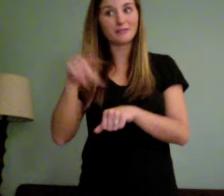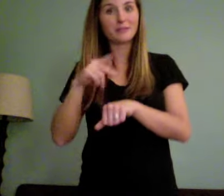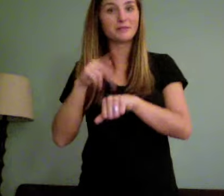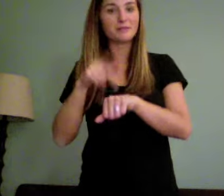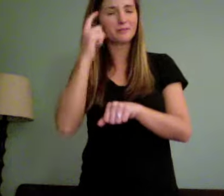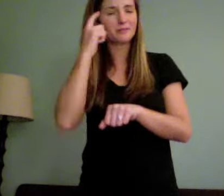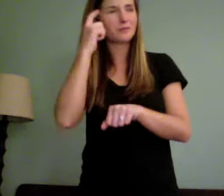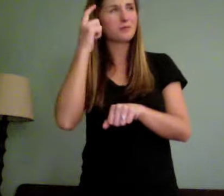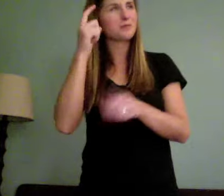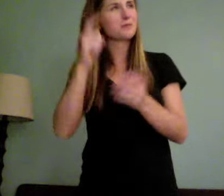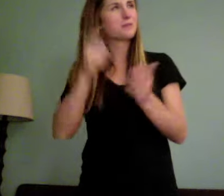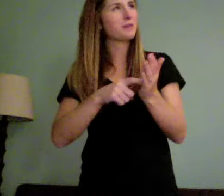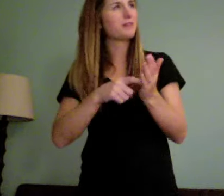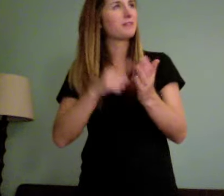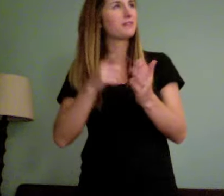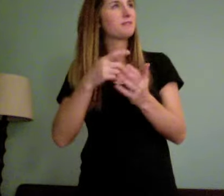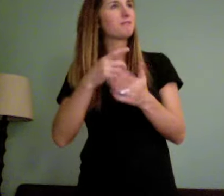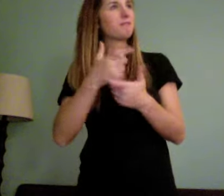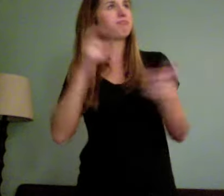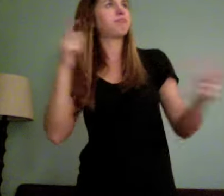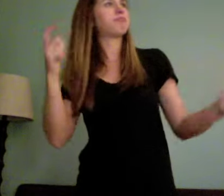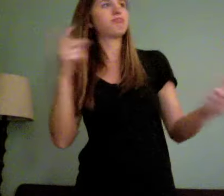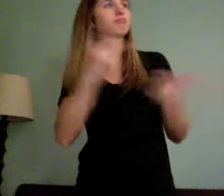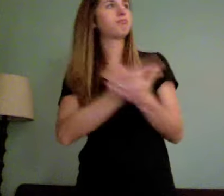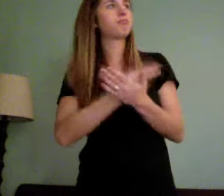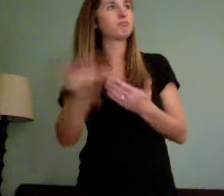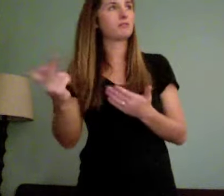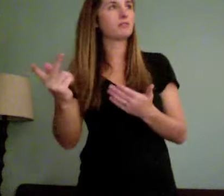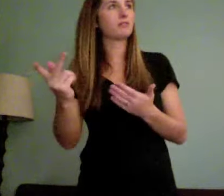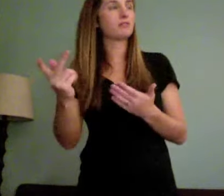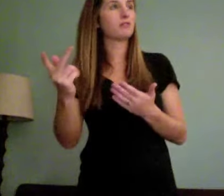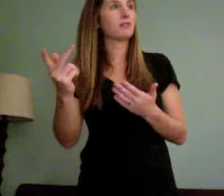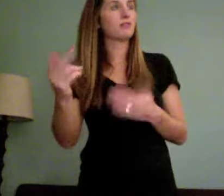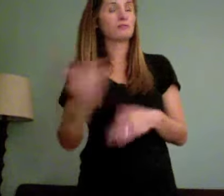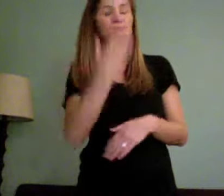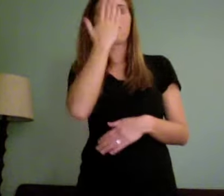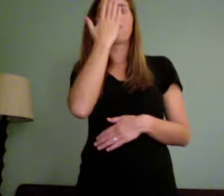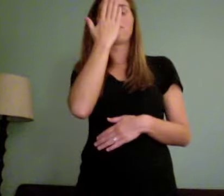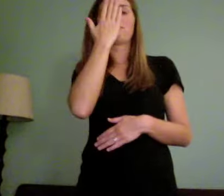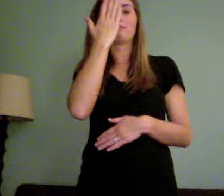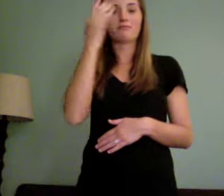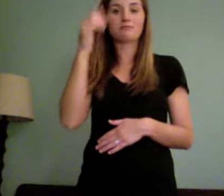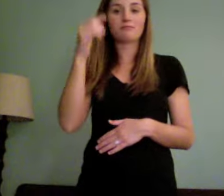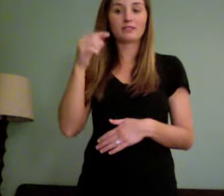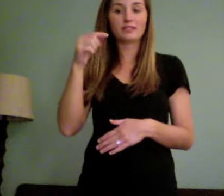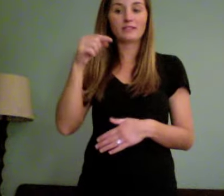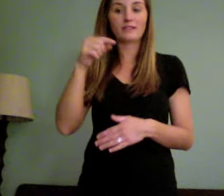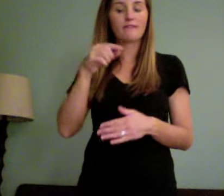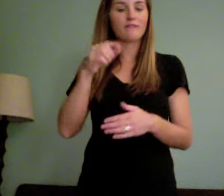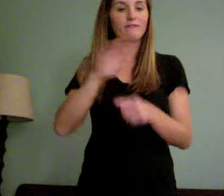And all of a sudden, his failures come front and center throughout this entire chapter. You know, the failures